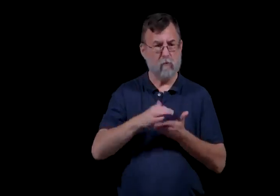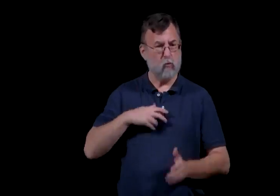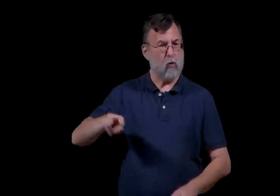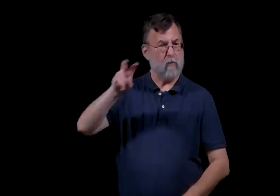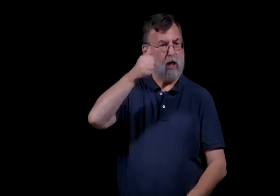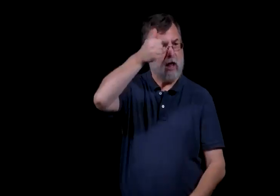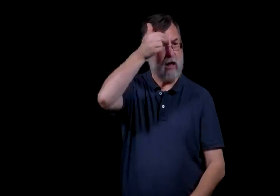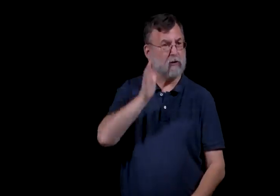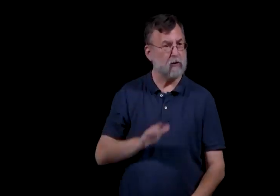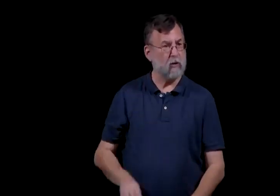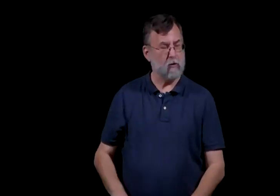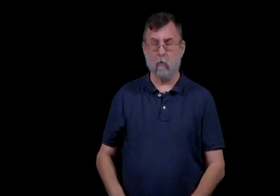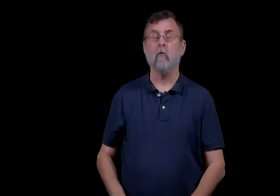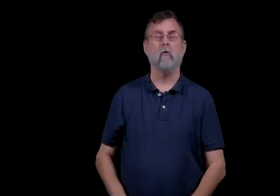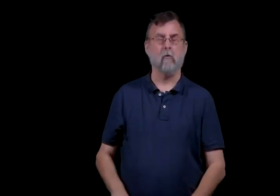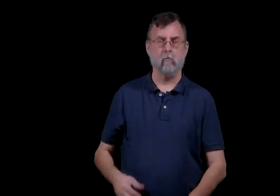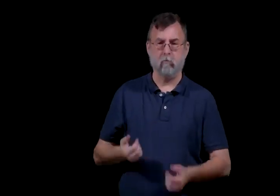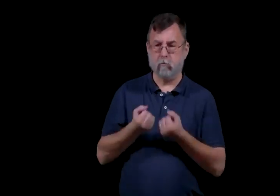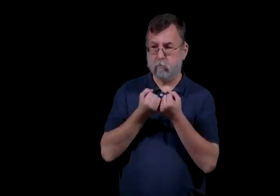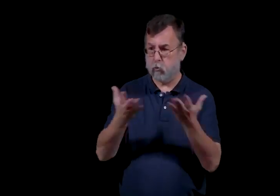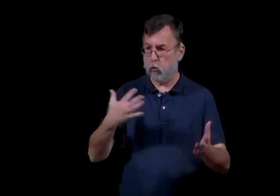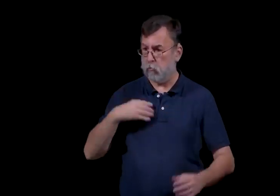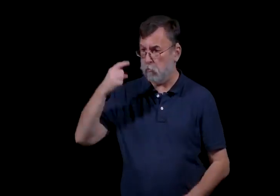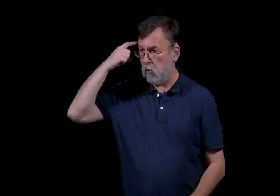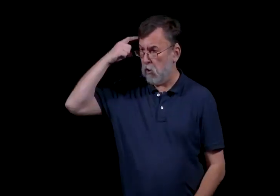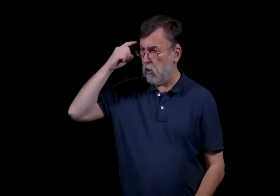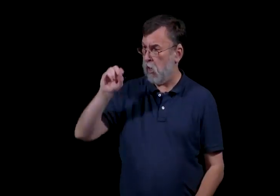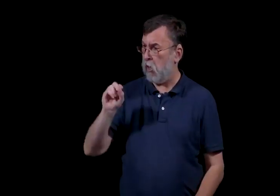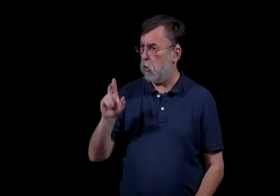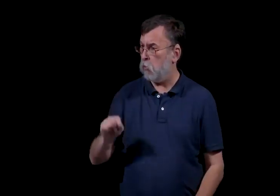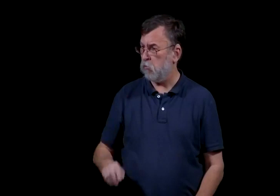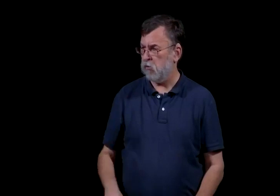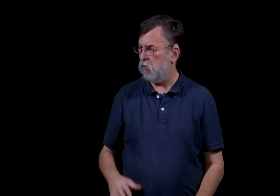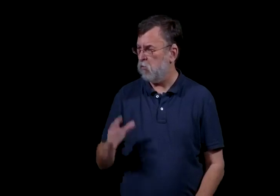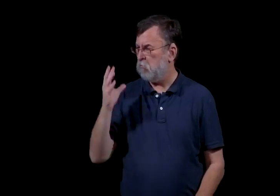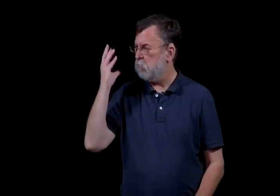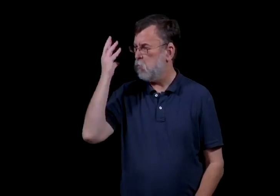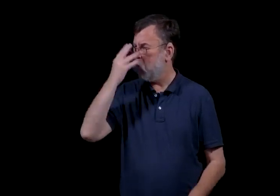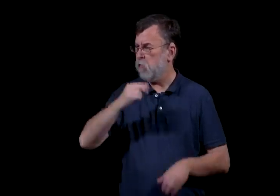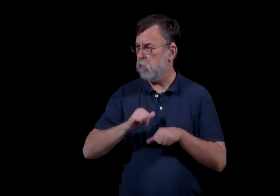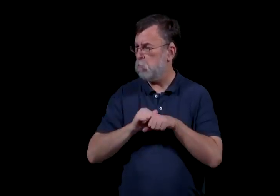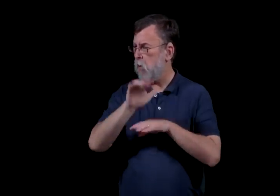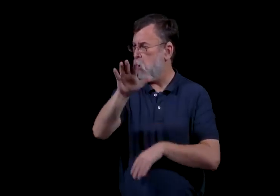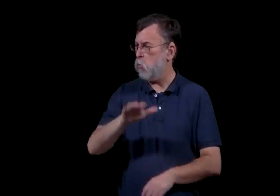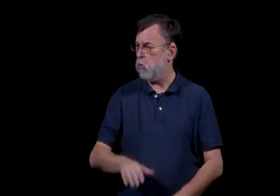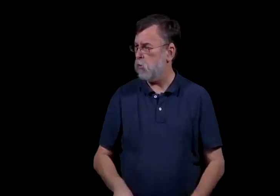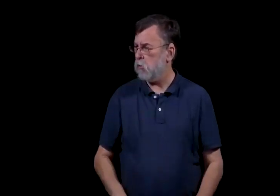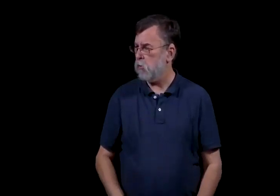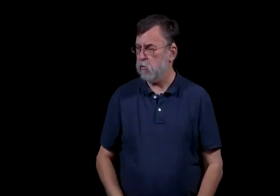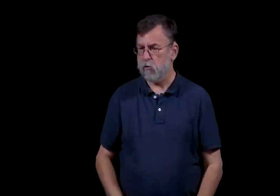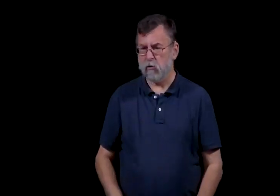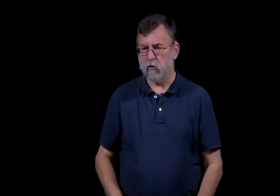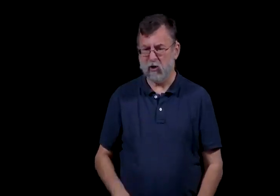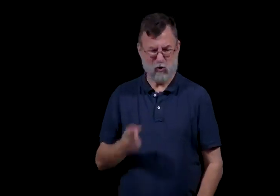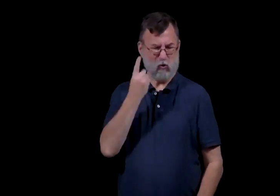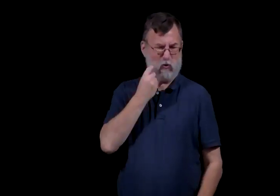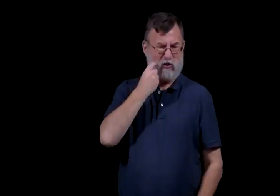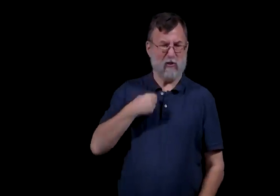Even when I travel with my wife and I look at the sunset, I look at everything that God has done. It's just the beautiful mountains, the